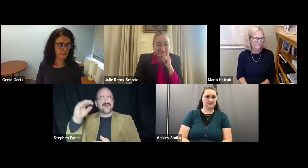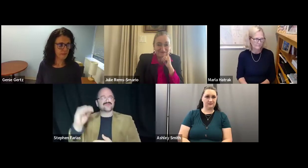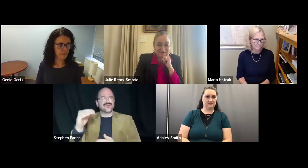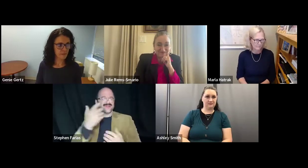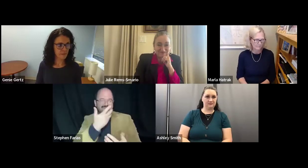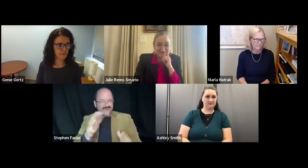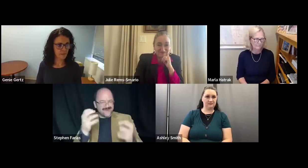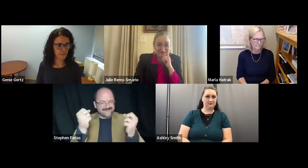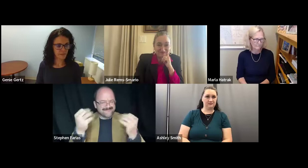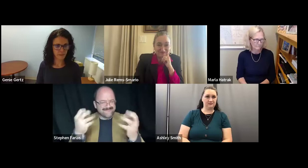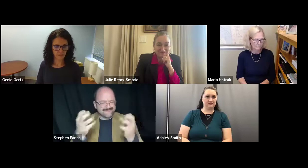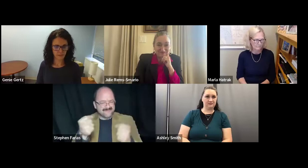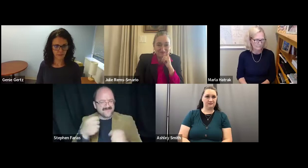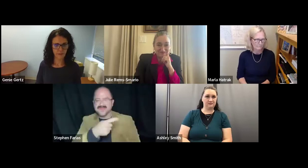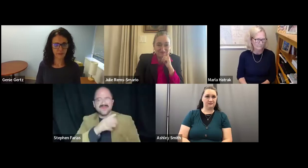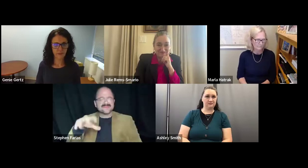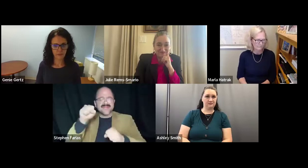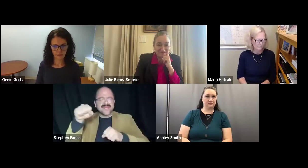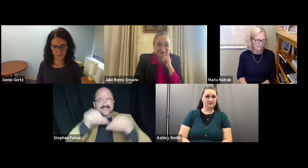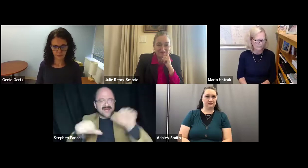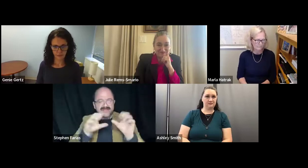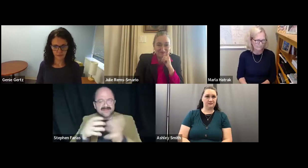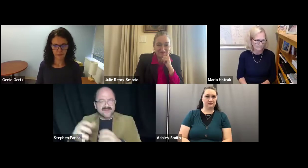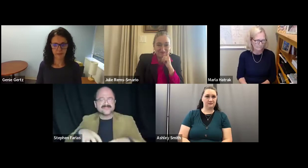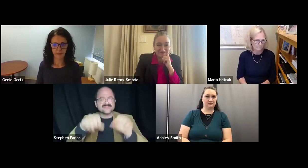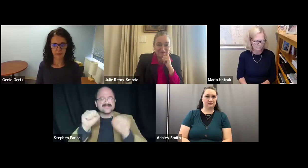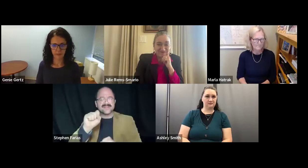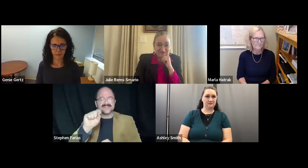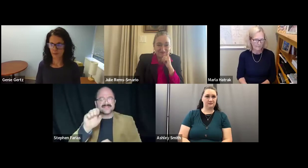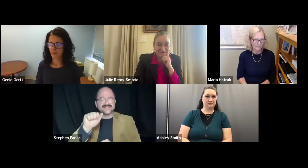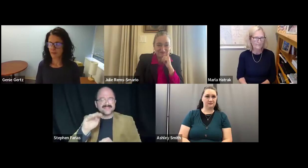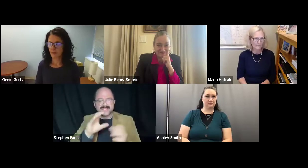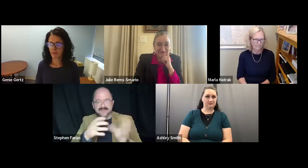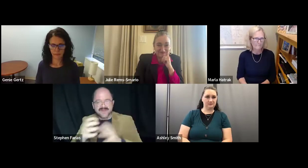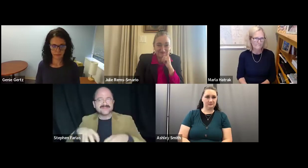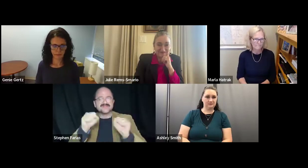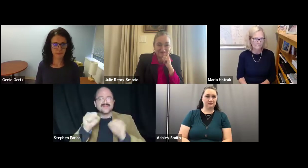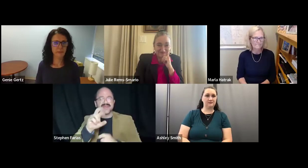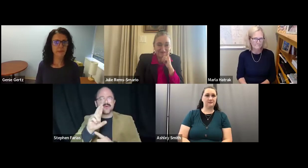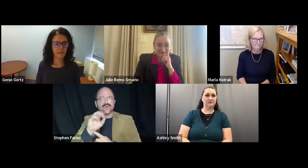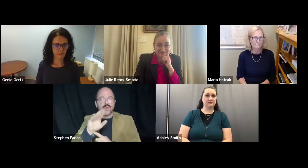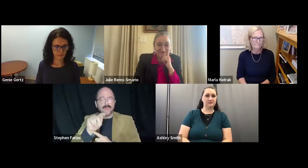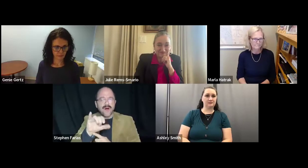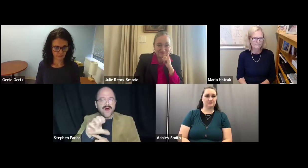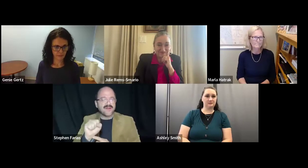spend 3 to 5 hours a week using sign language. And that same time frame could be devoted to